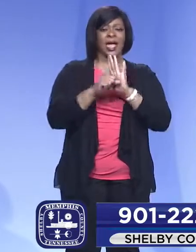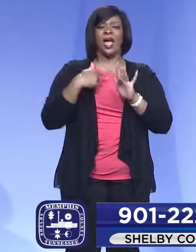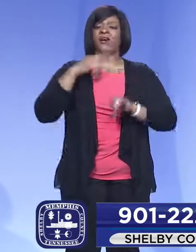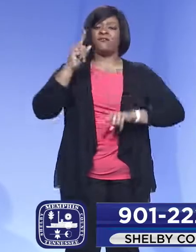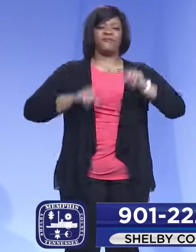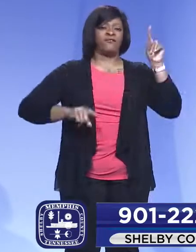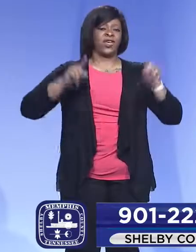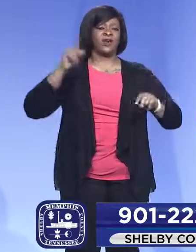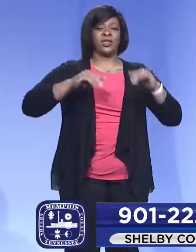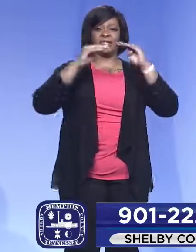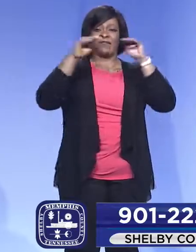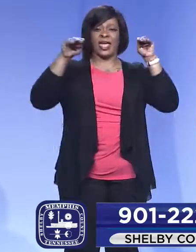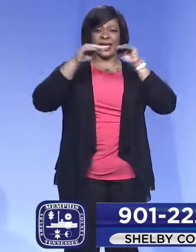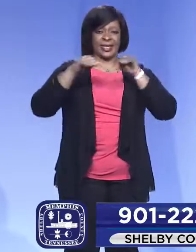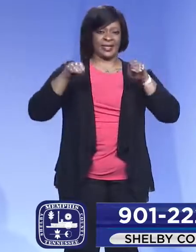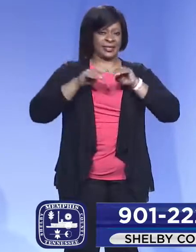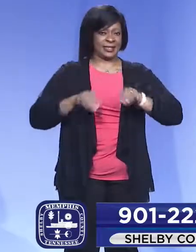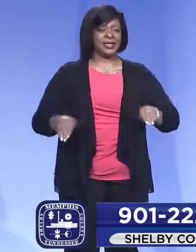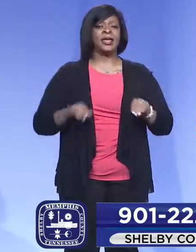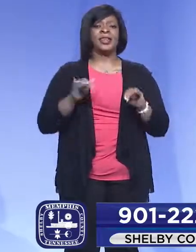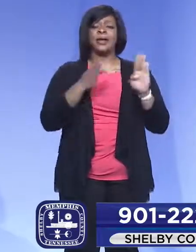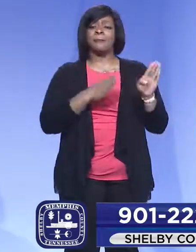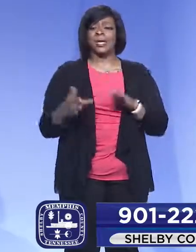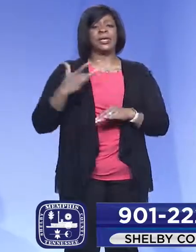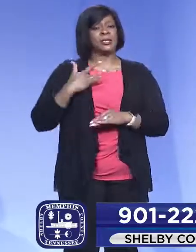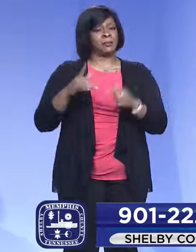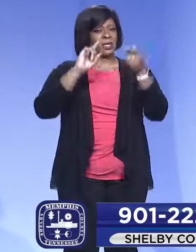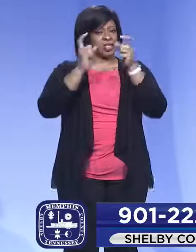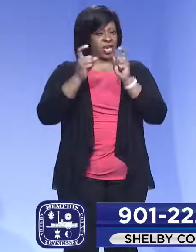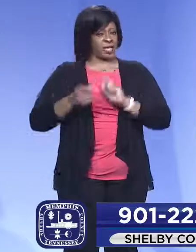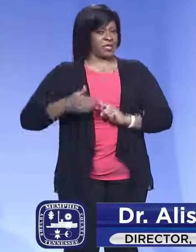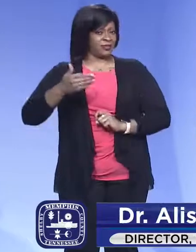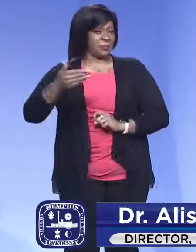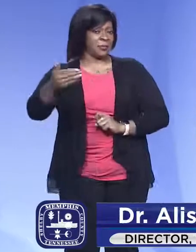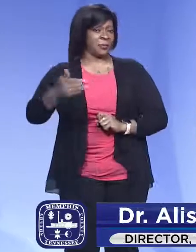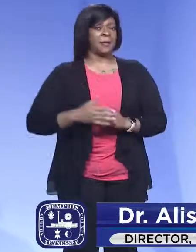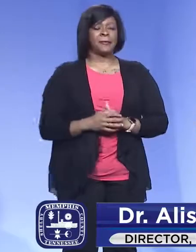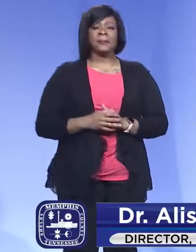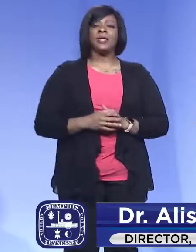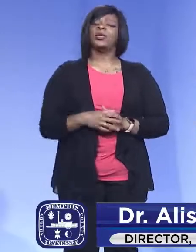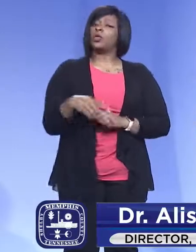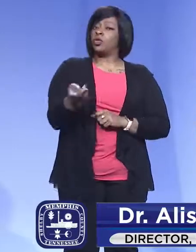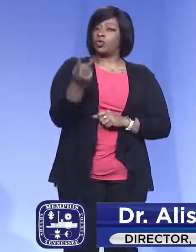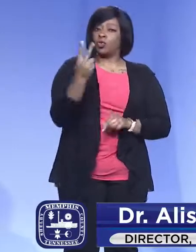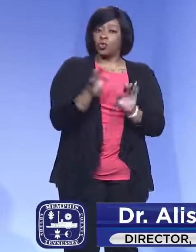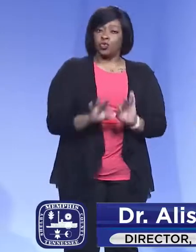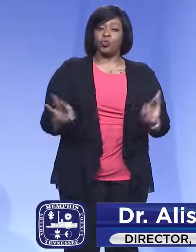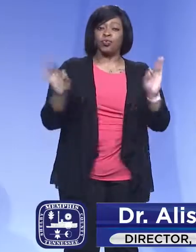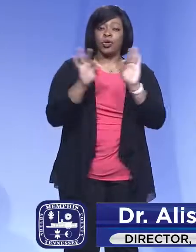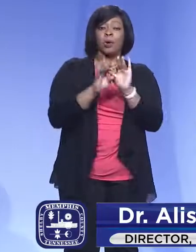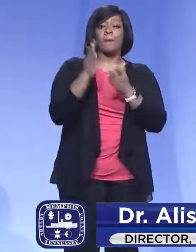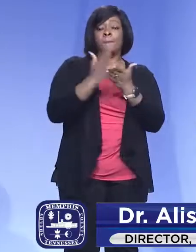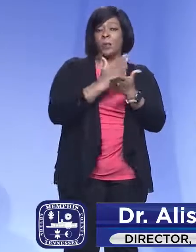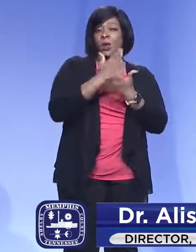various phases, and that plan will change from time to time. But there are two critical other components that I want everyone to